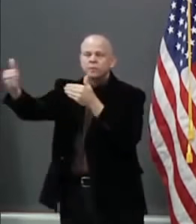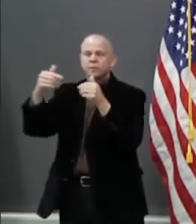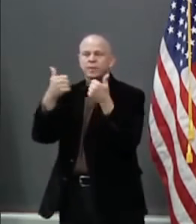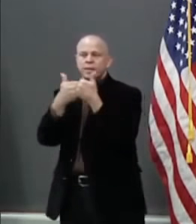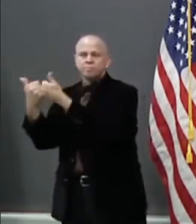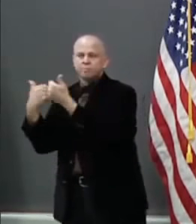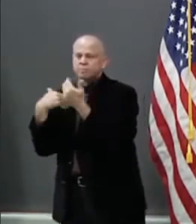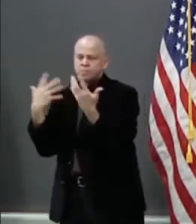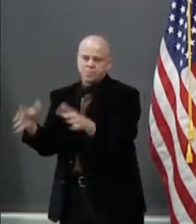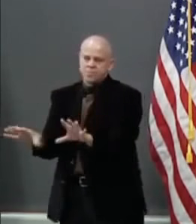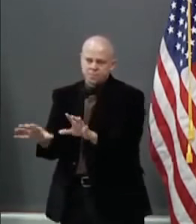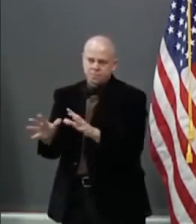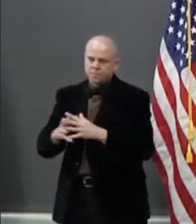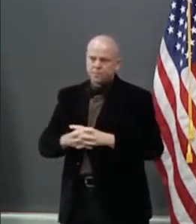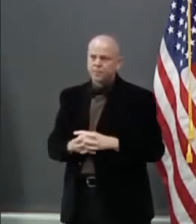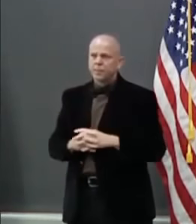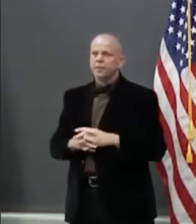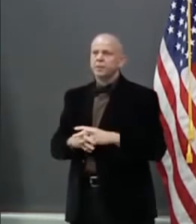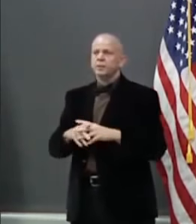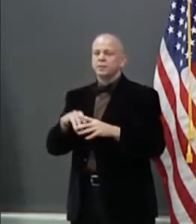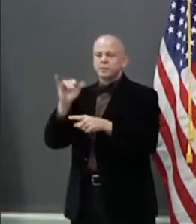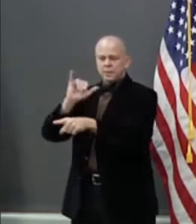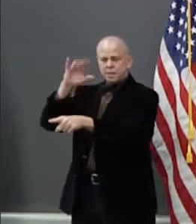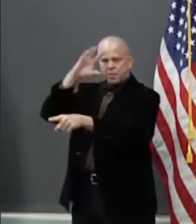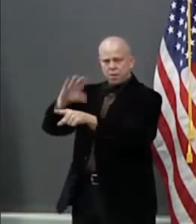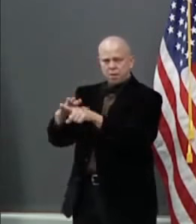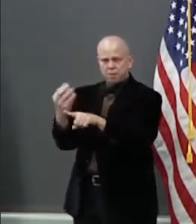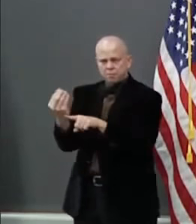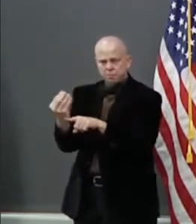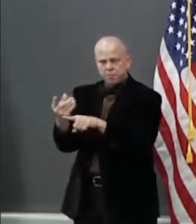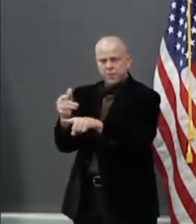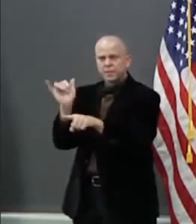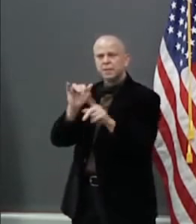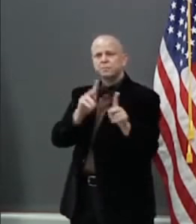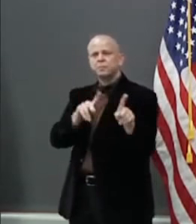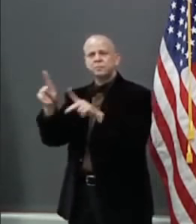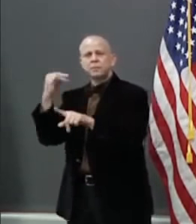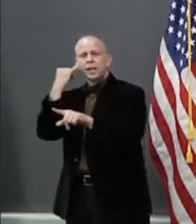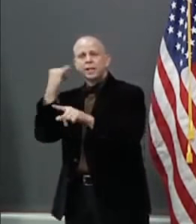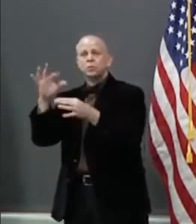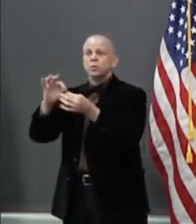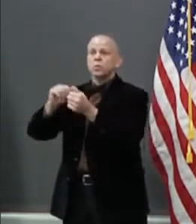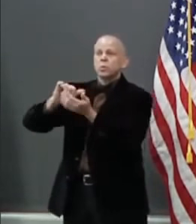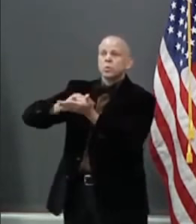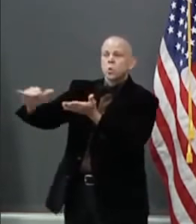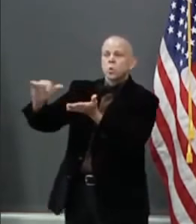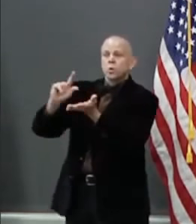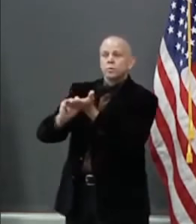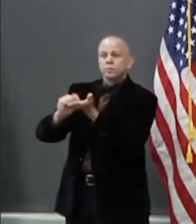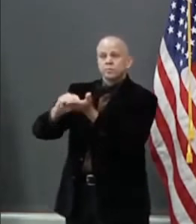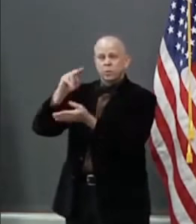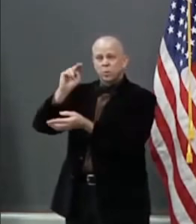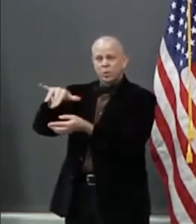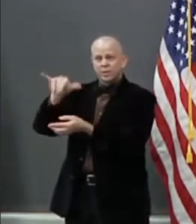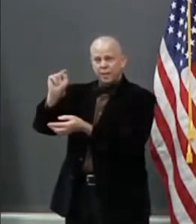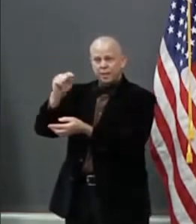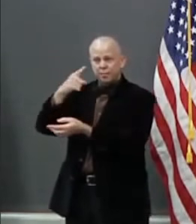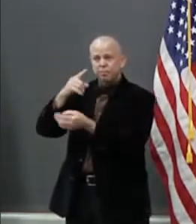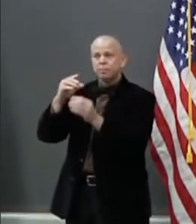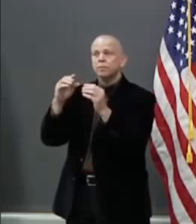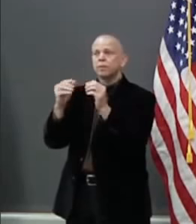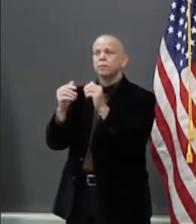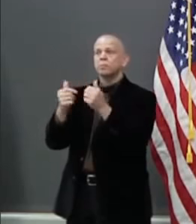Now, along those lines, the New York Times is reporting that universities are one of the major spreaders right now, 250,000